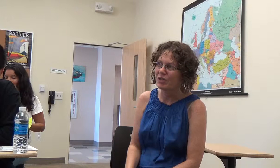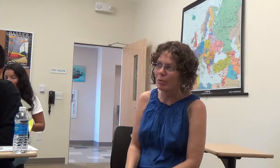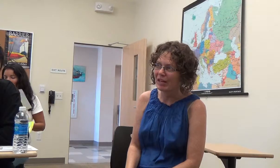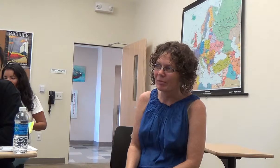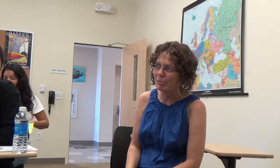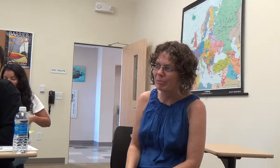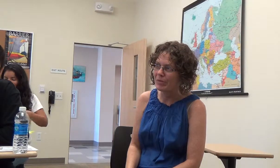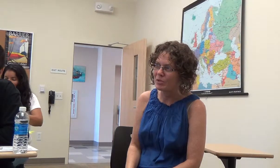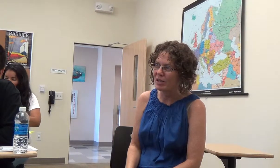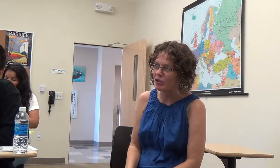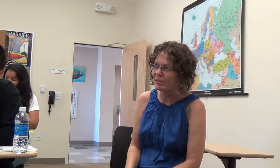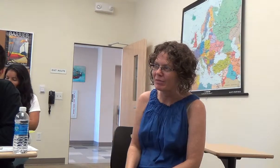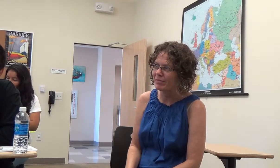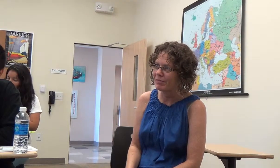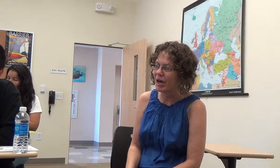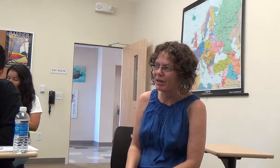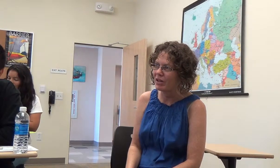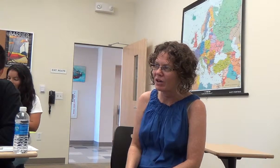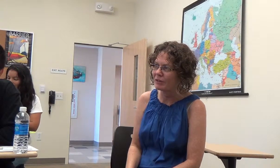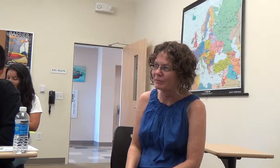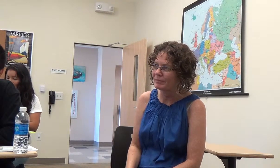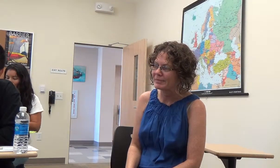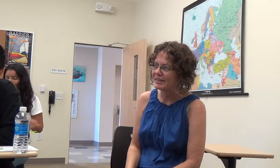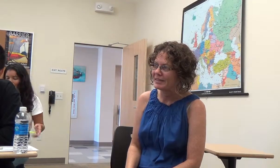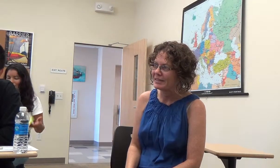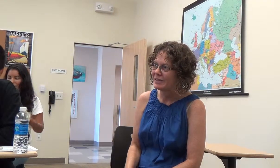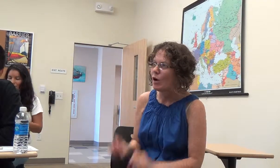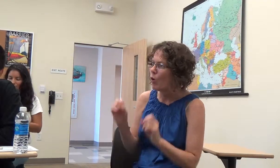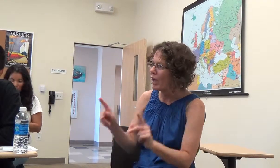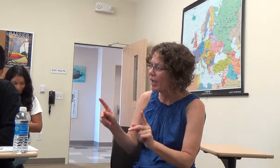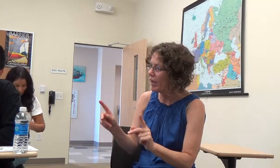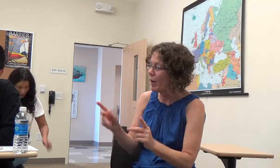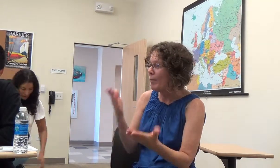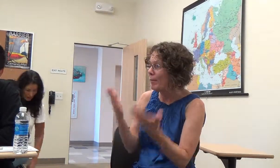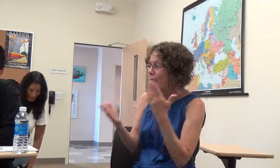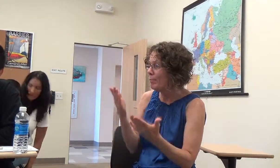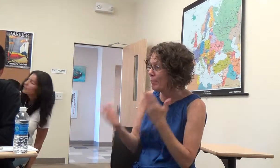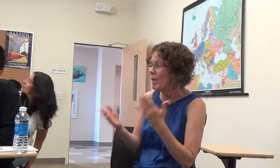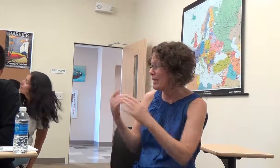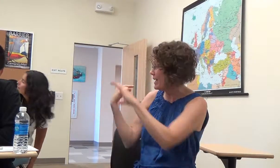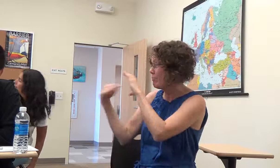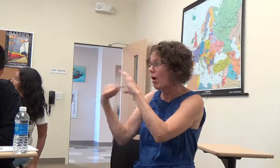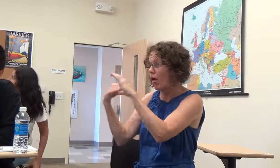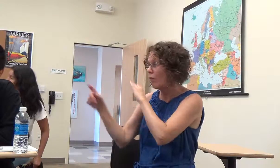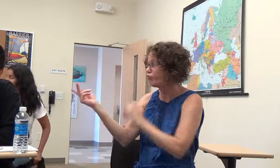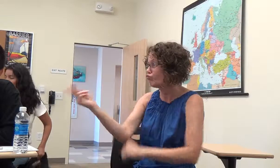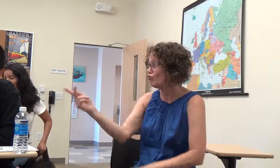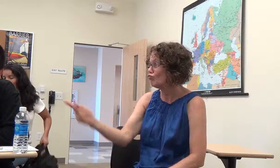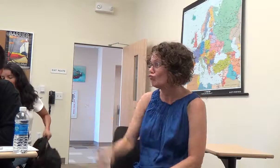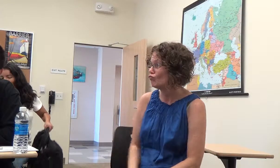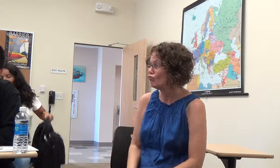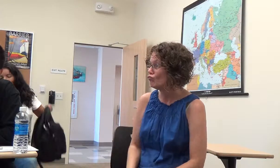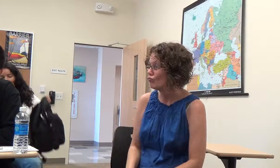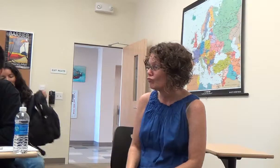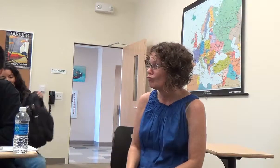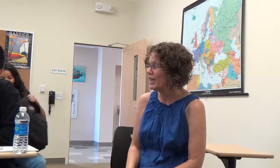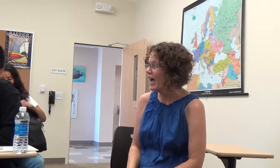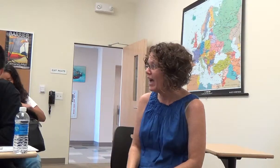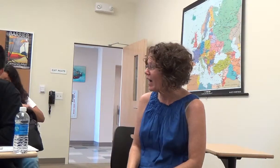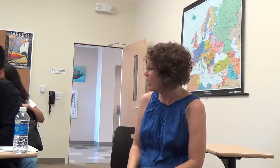nobody, especially not my daughter. Okay, so maybe just the email would be fine. That's okay. Is that okay with you, Ruben?